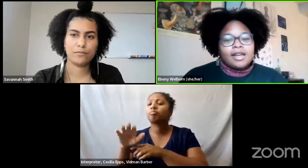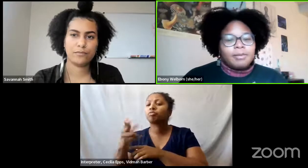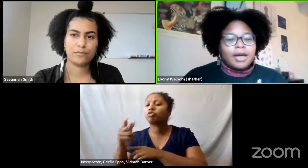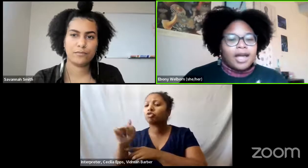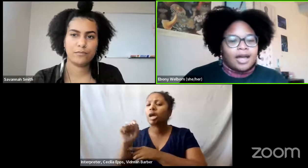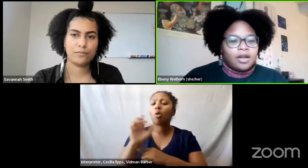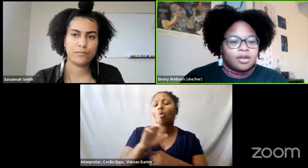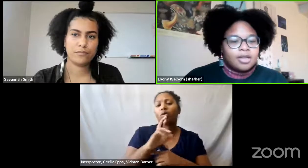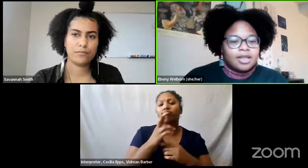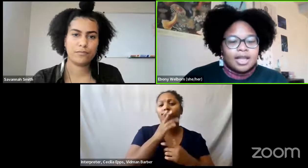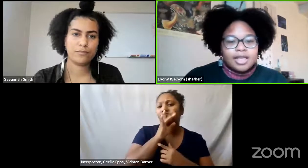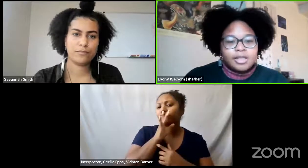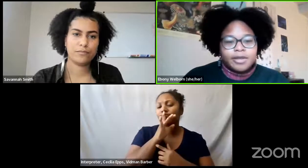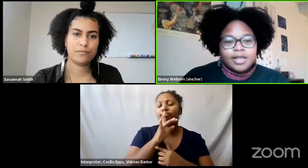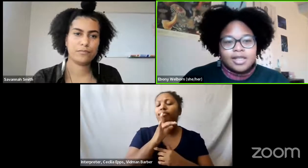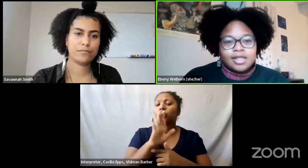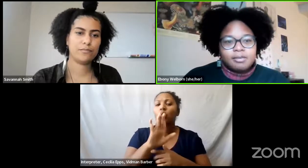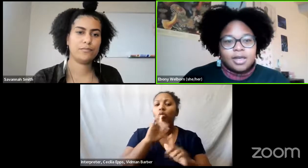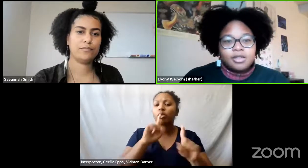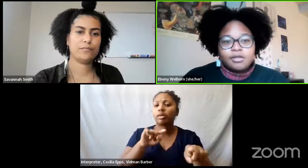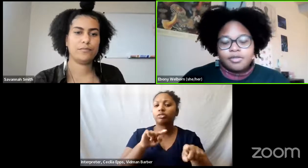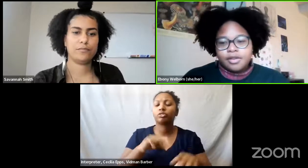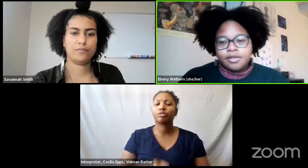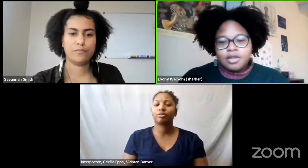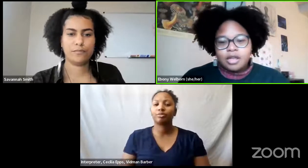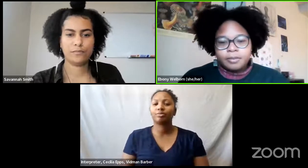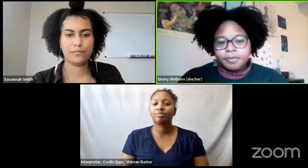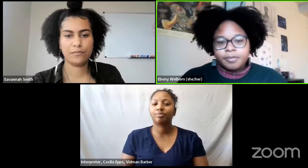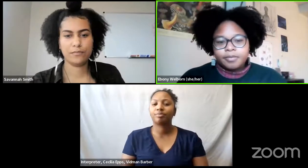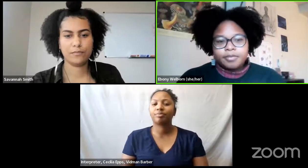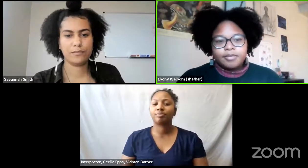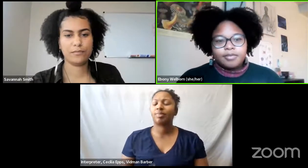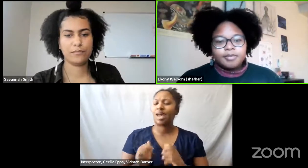in a chat about how that experience made you feel.